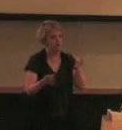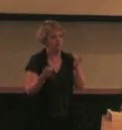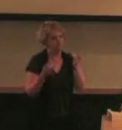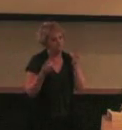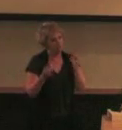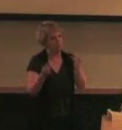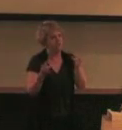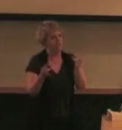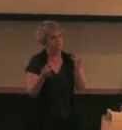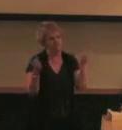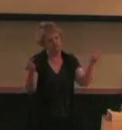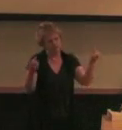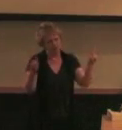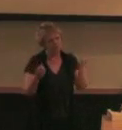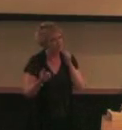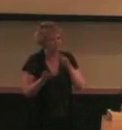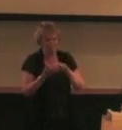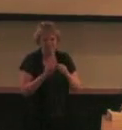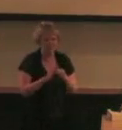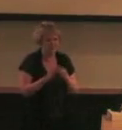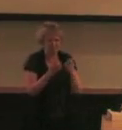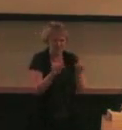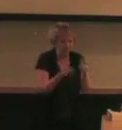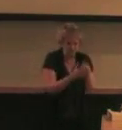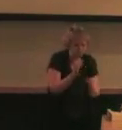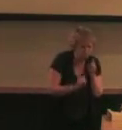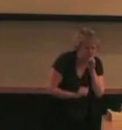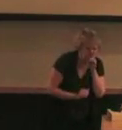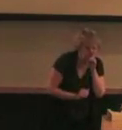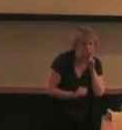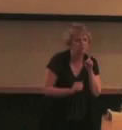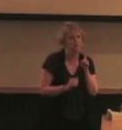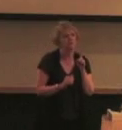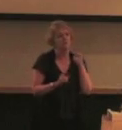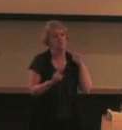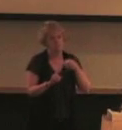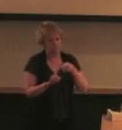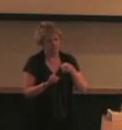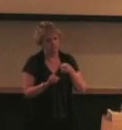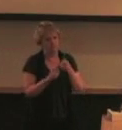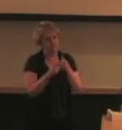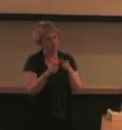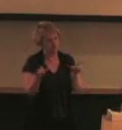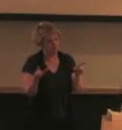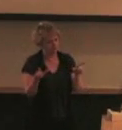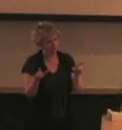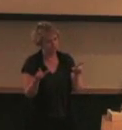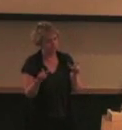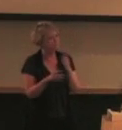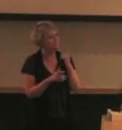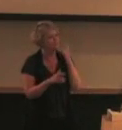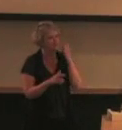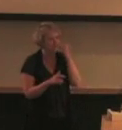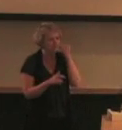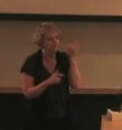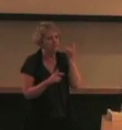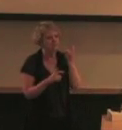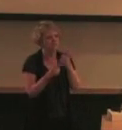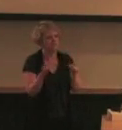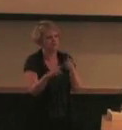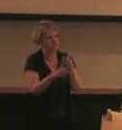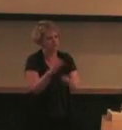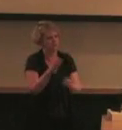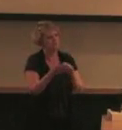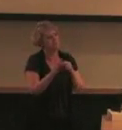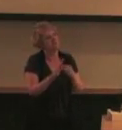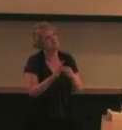users in sign language, but that does not mean that their language is fluent. But bottom line is, language, for someone who has language disfluences,